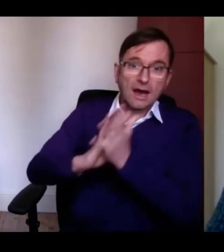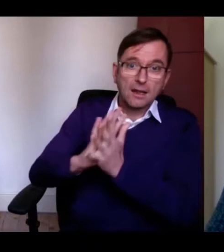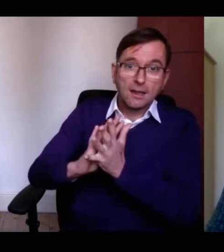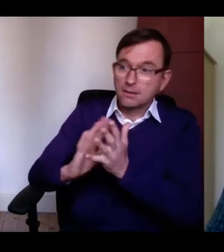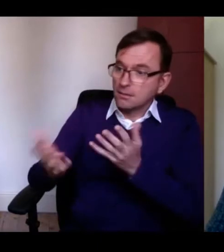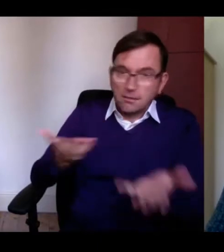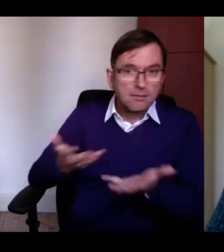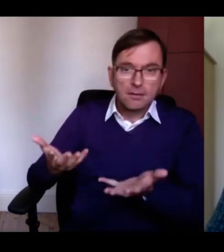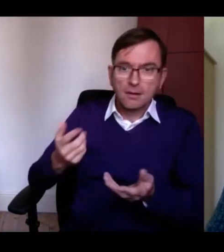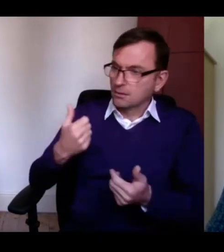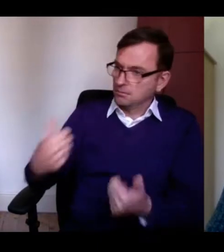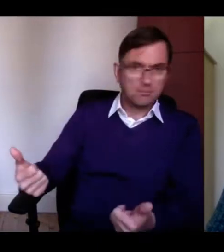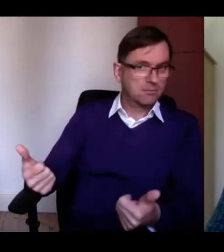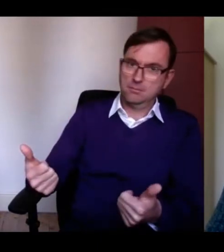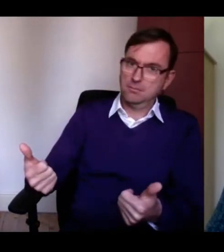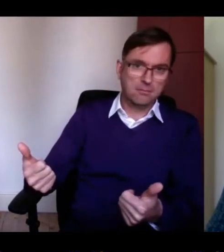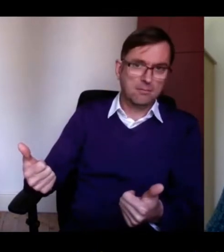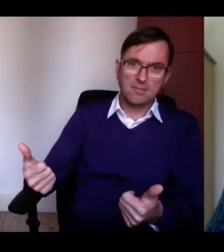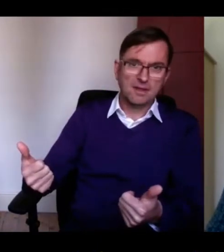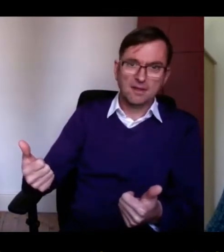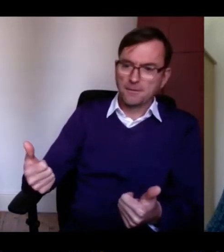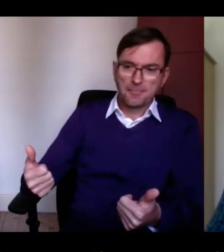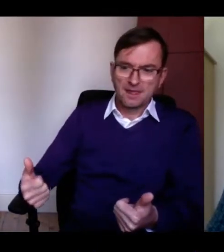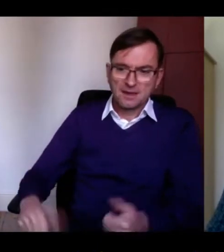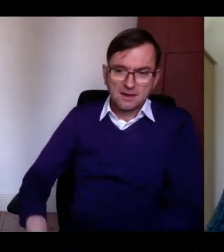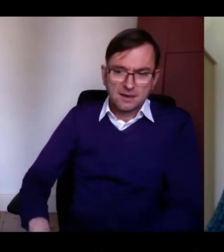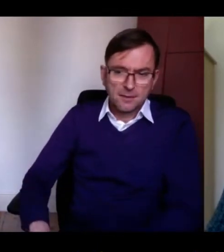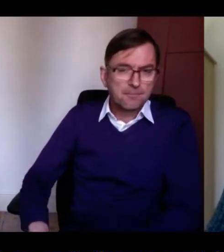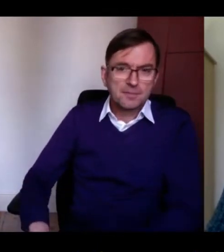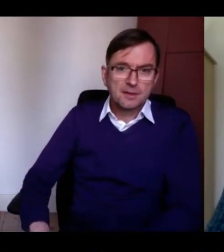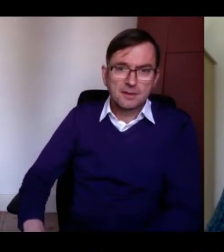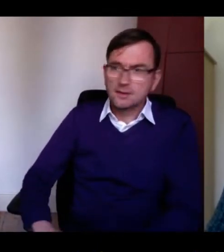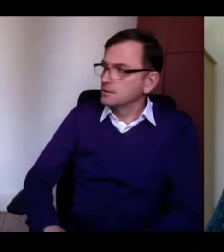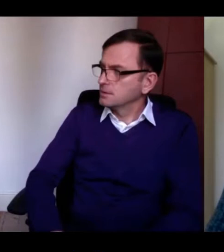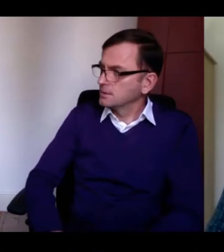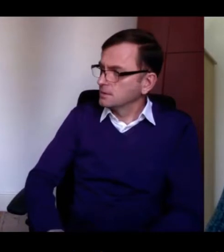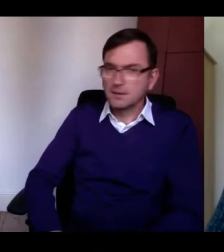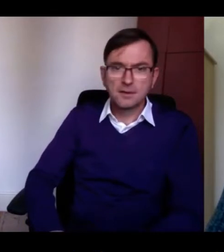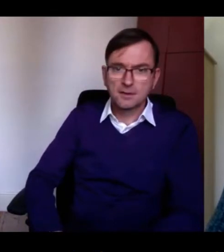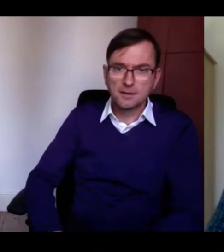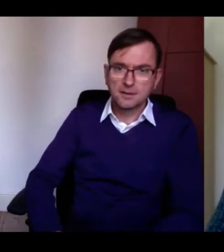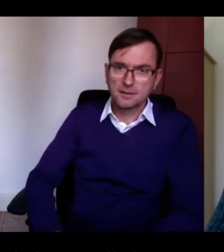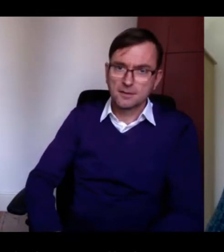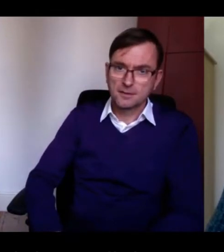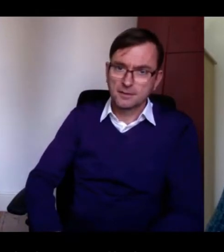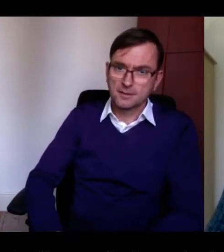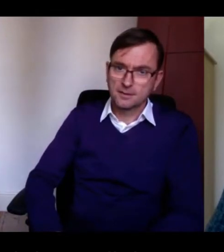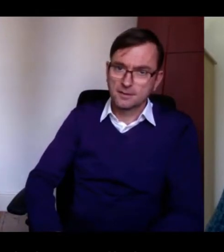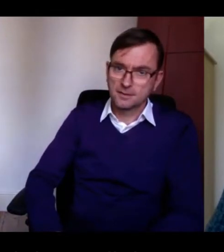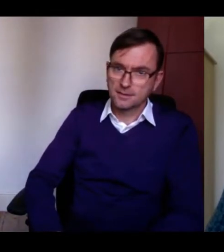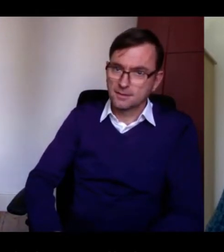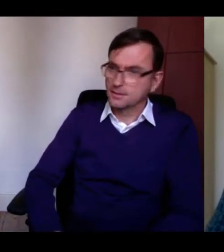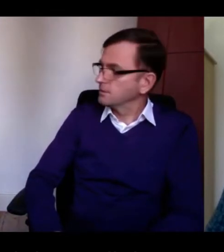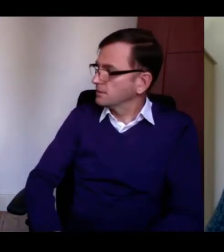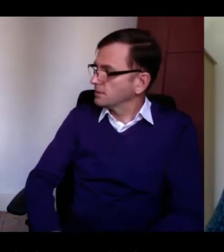if you can sign, then we can communicate. If you can't, then you can't, but don't treat me differently because you can't. Yeah, that's a really important